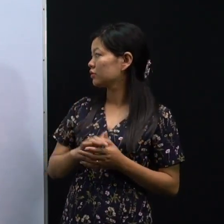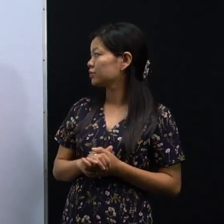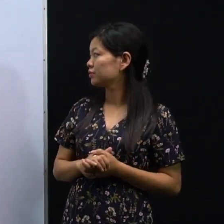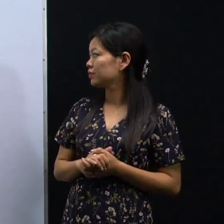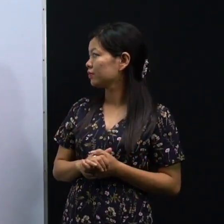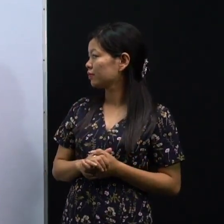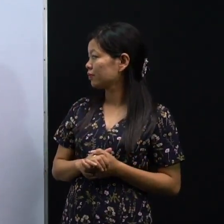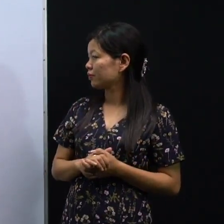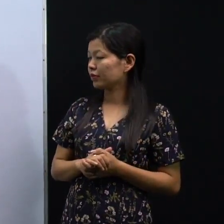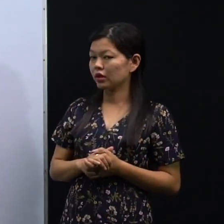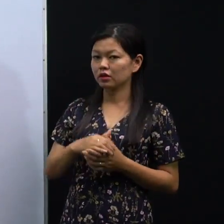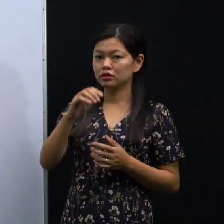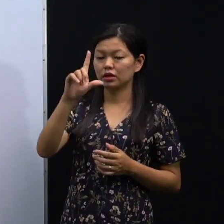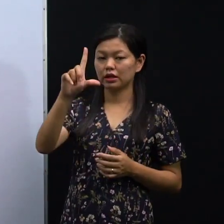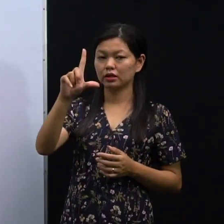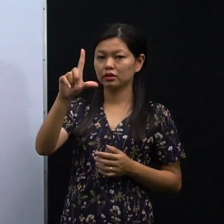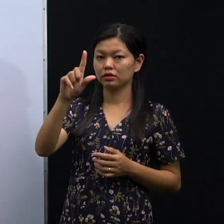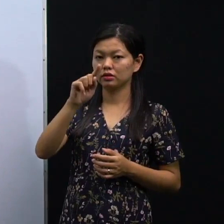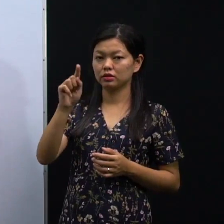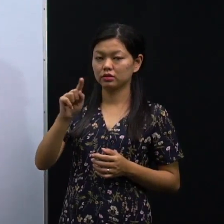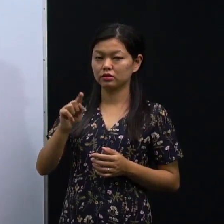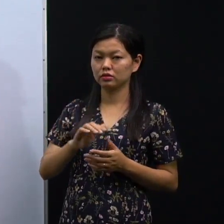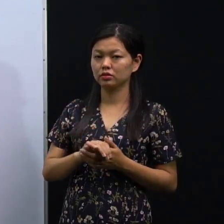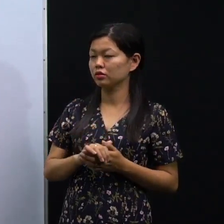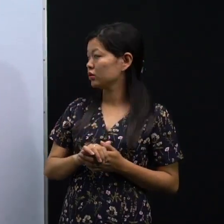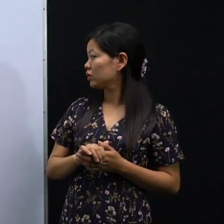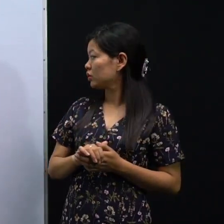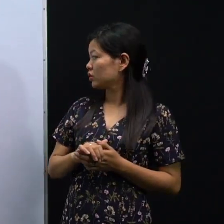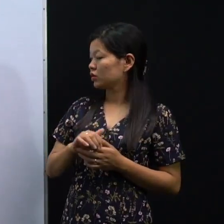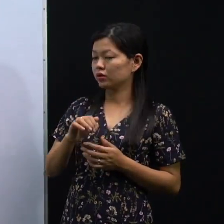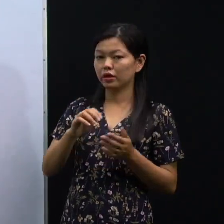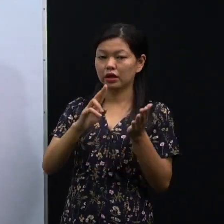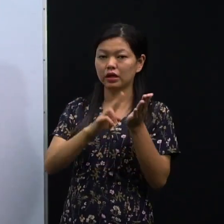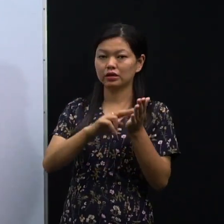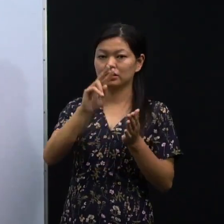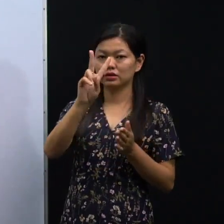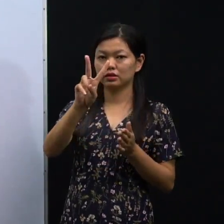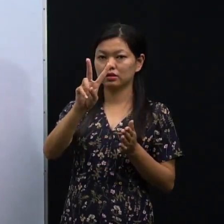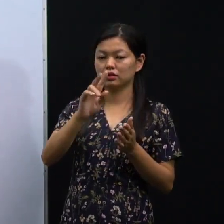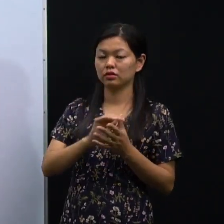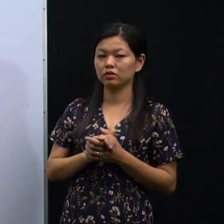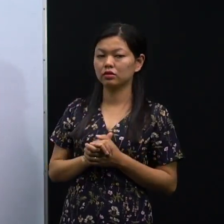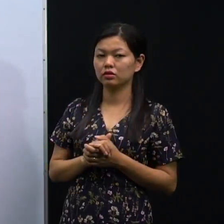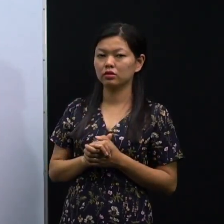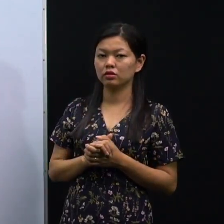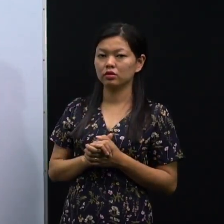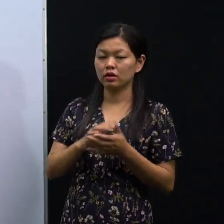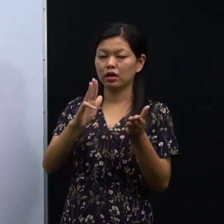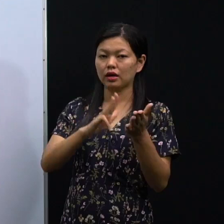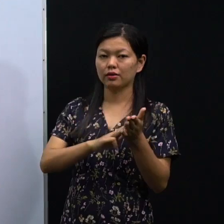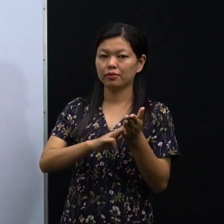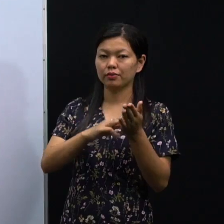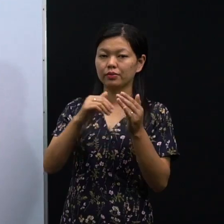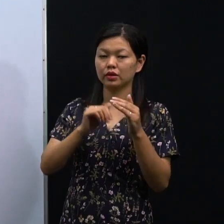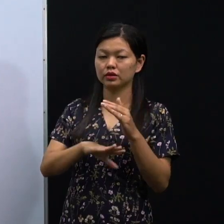then the L shell is also known as the second shell. Clear? And then the M shell is